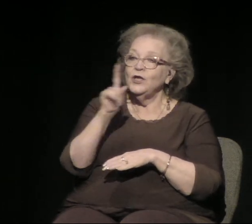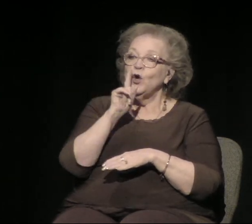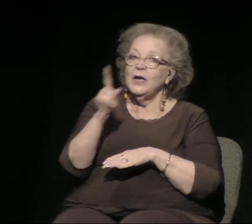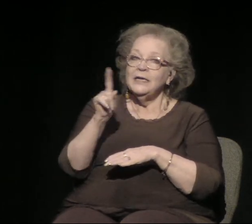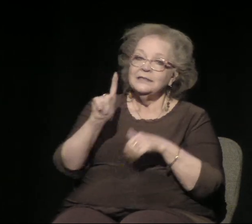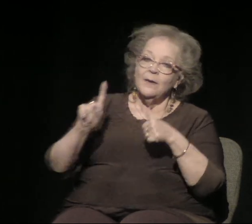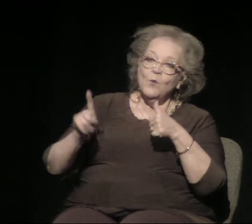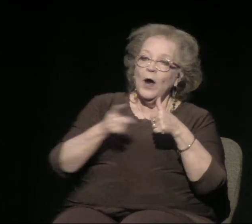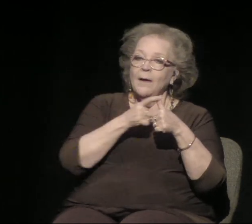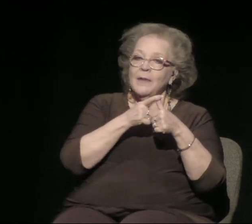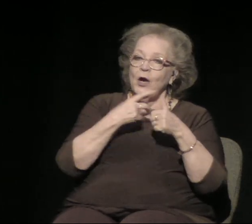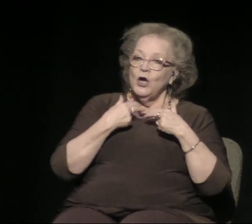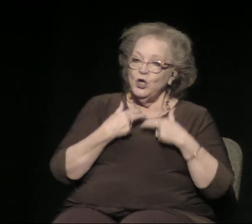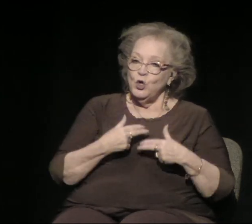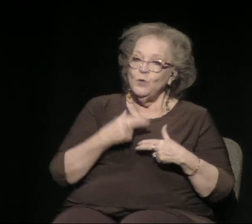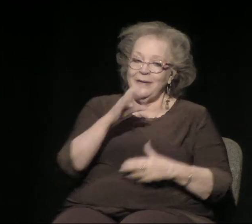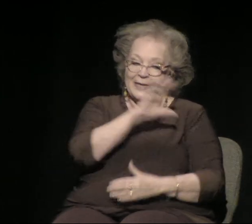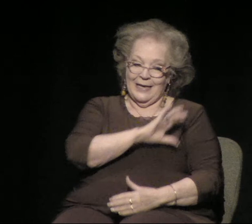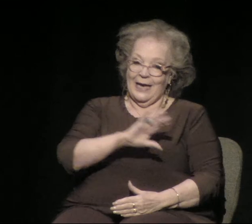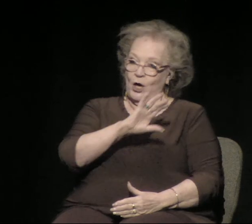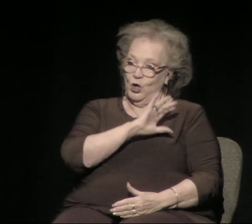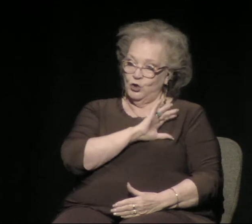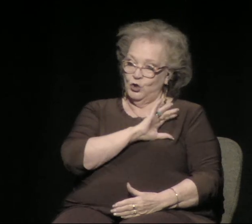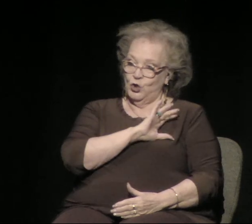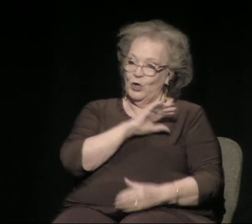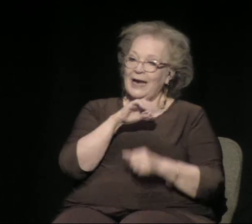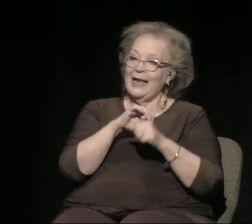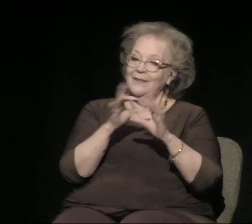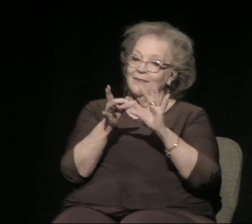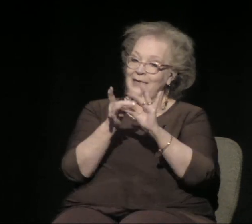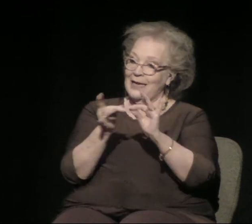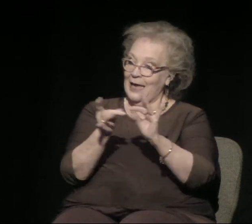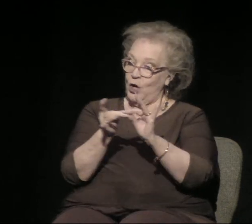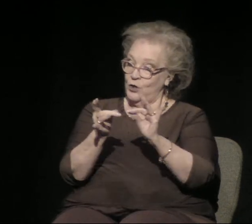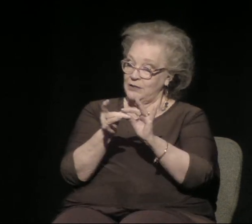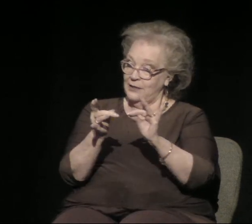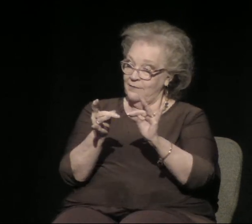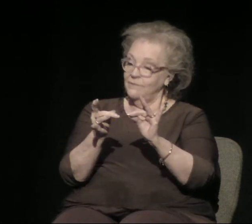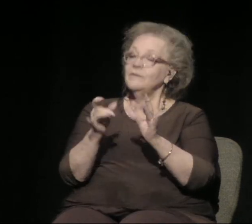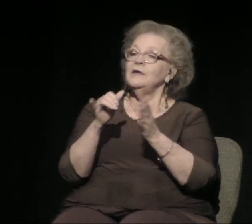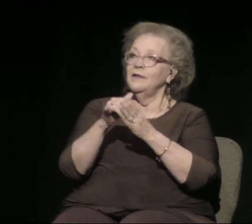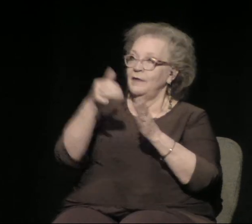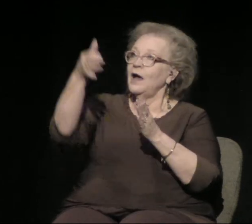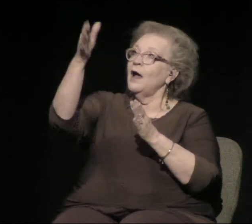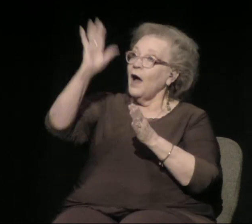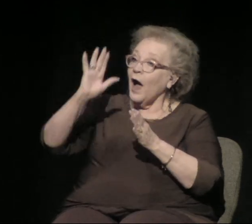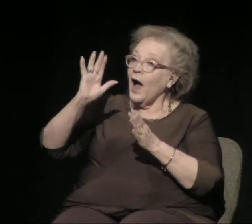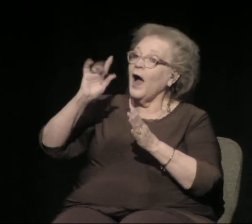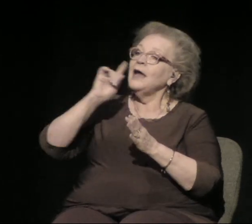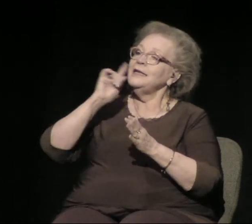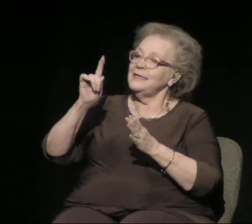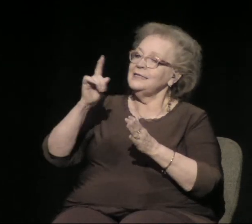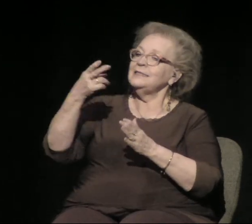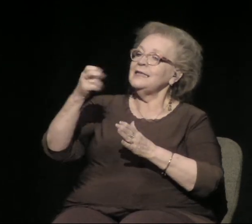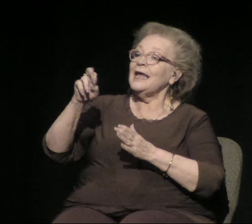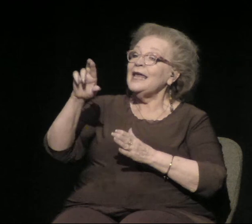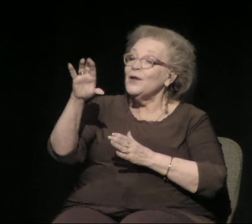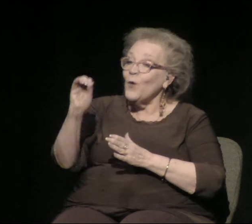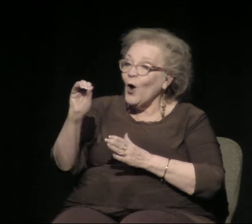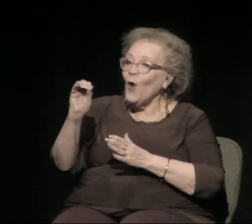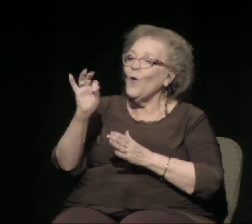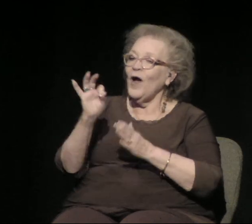the primary human character in the narrative, but God is the hero of the book.